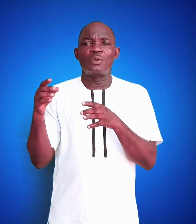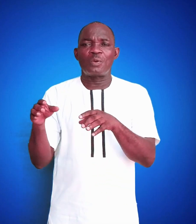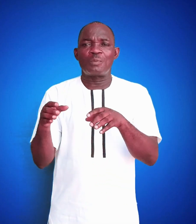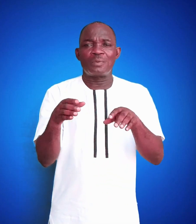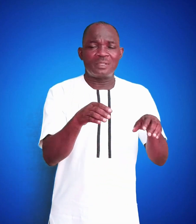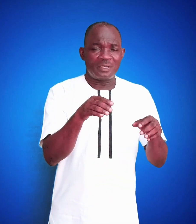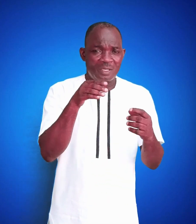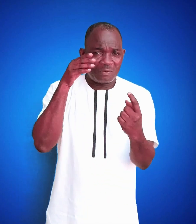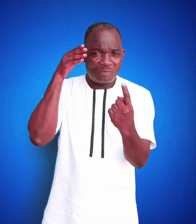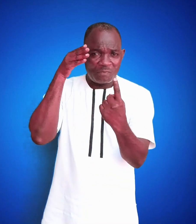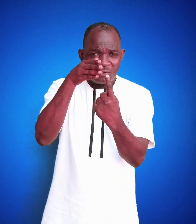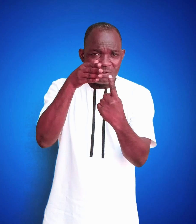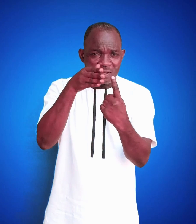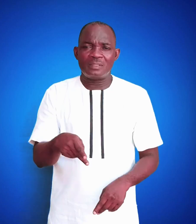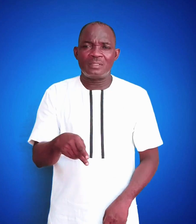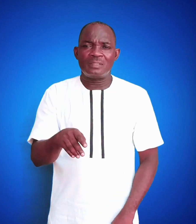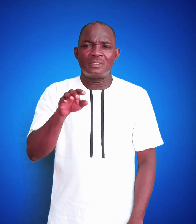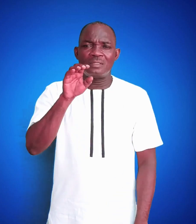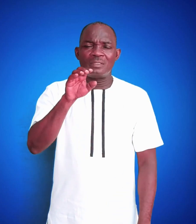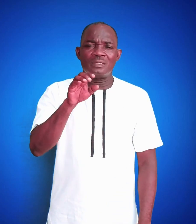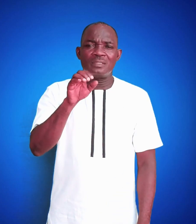Community Focal Persons,